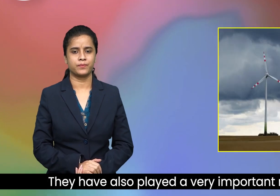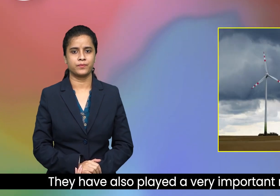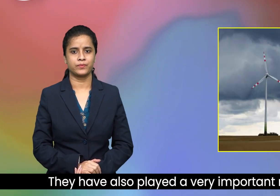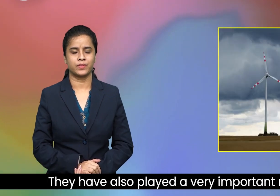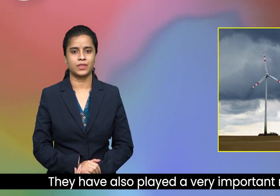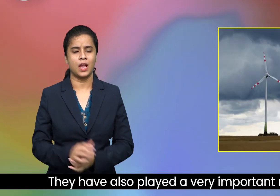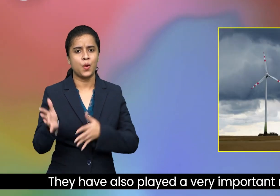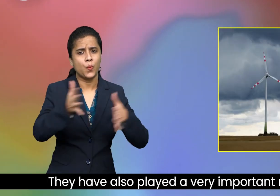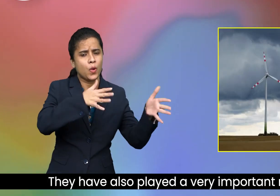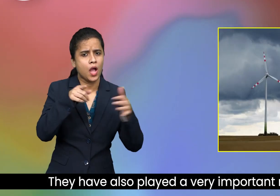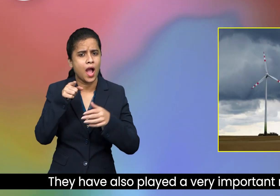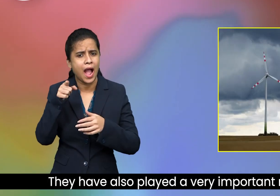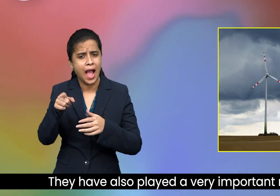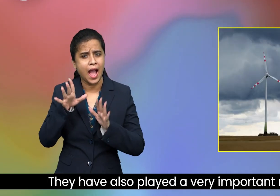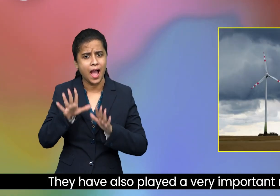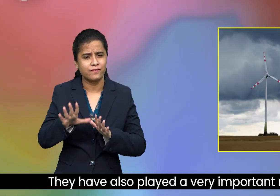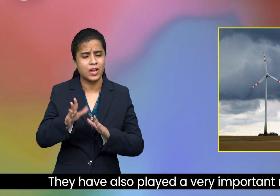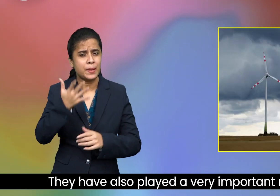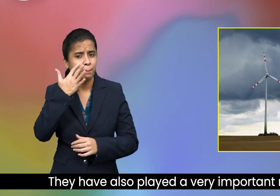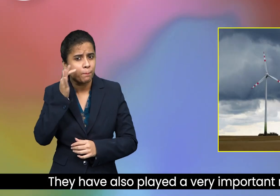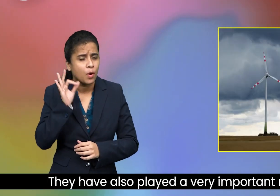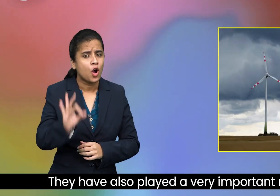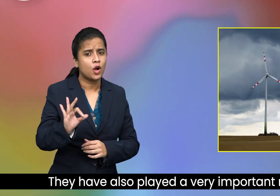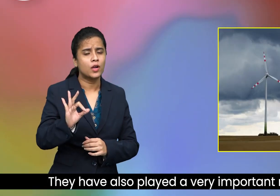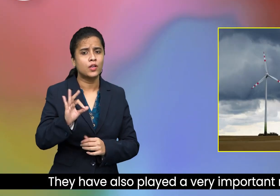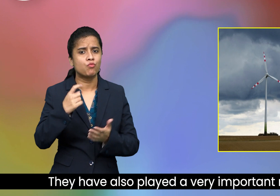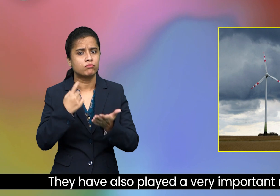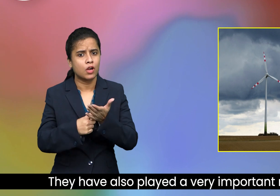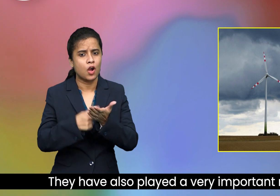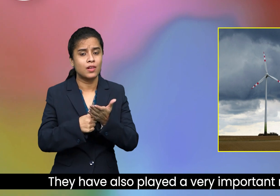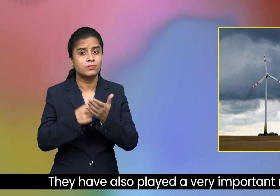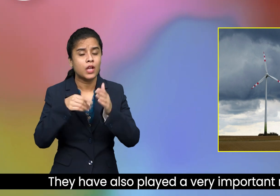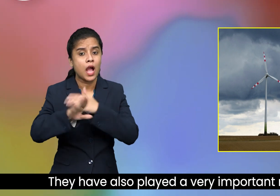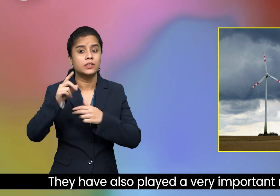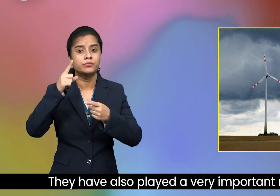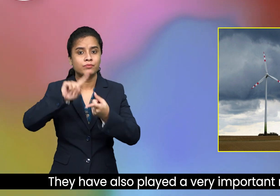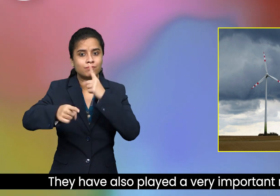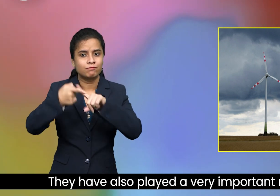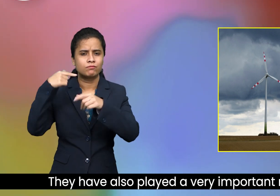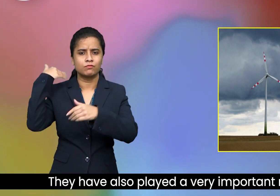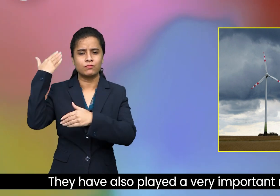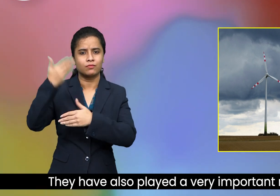They have also played a very important role in history.